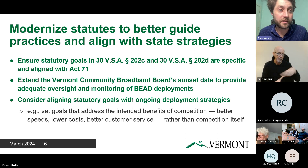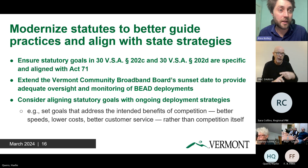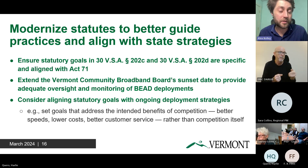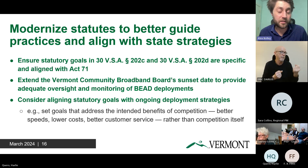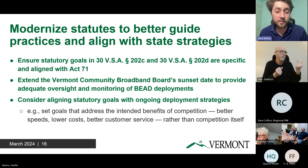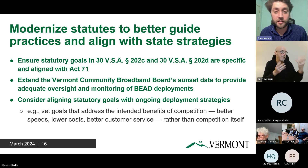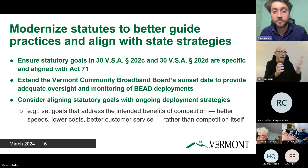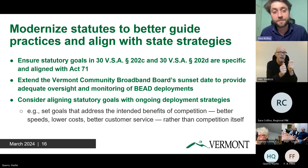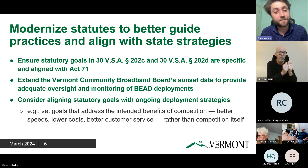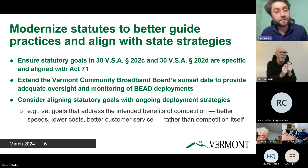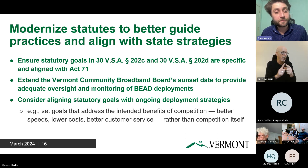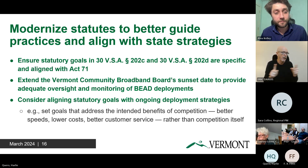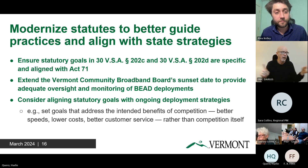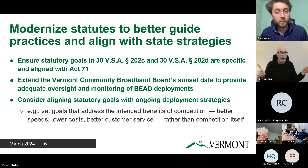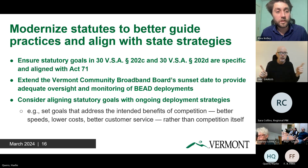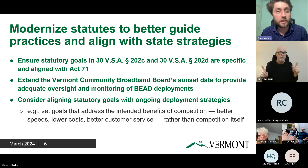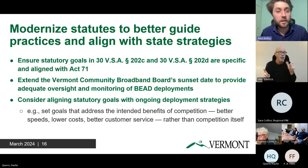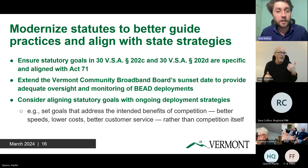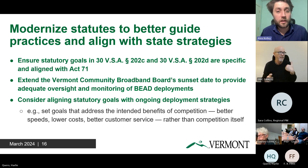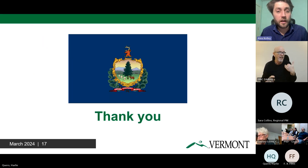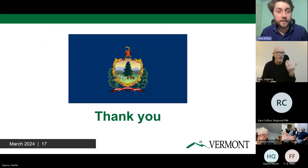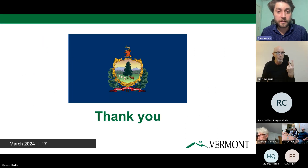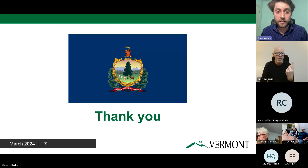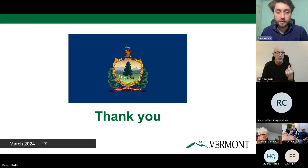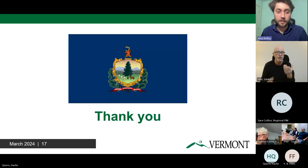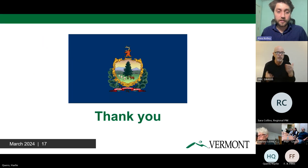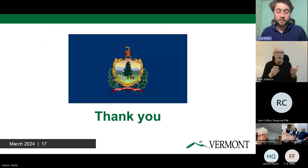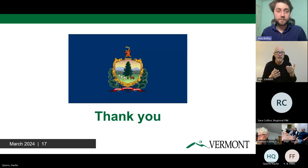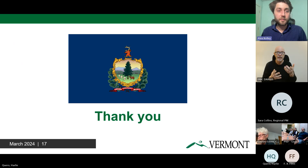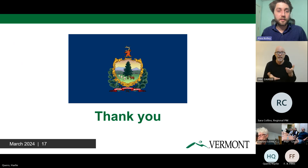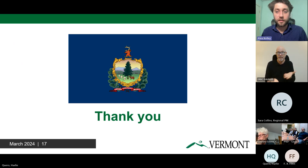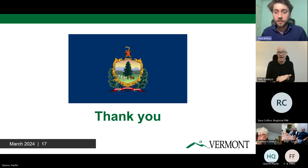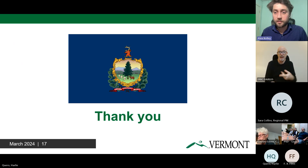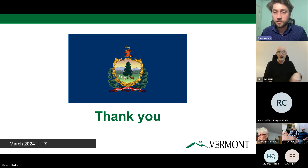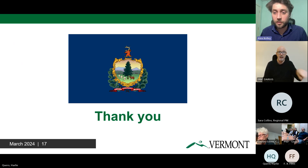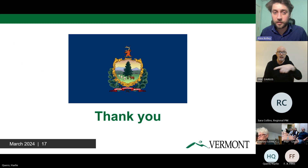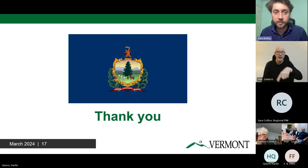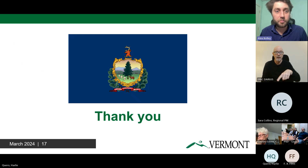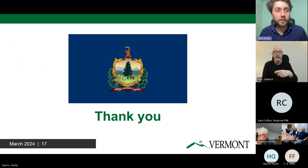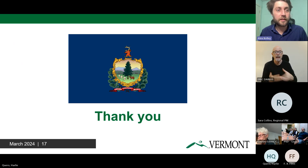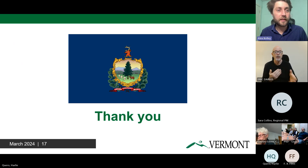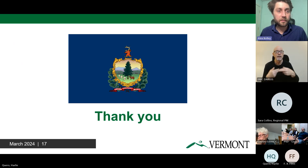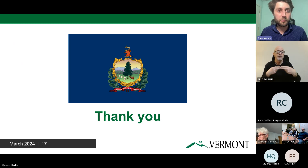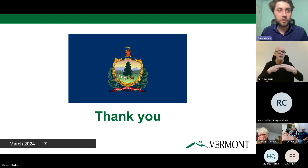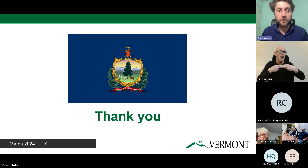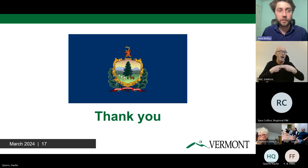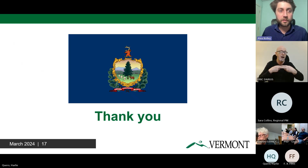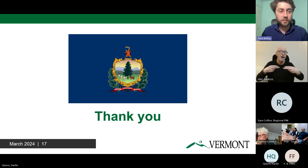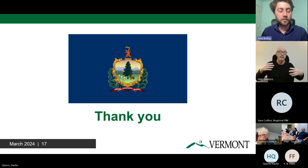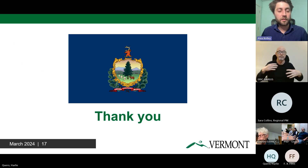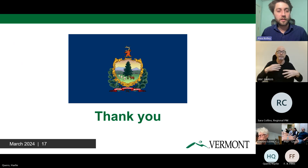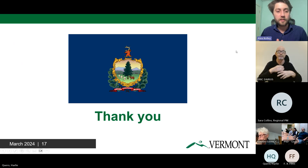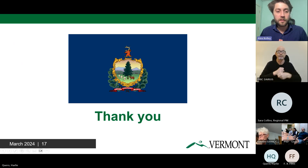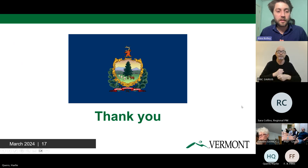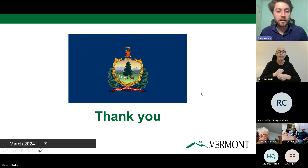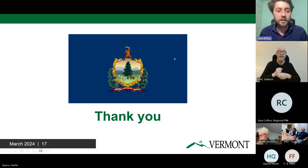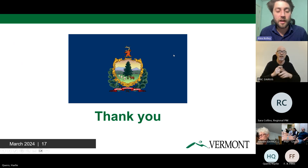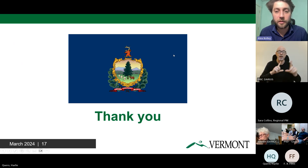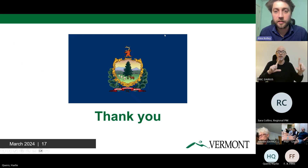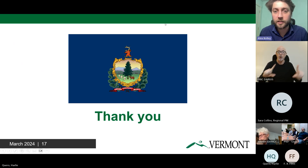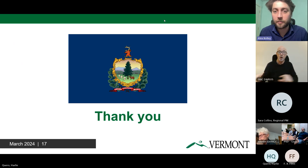competition rather than competition itself. I think that's the end of my slide. So Harley, you can pull that down and we'll go into